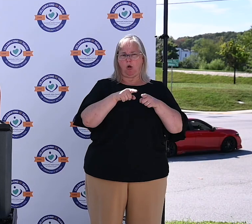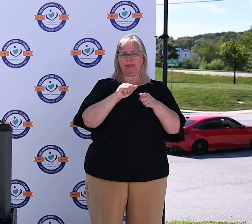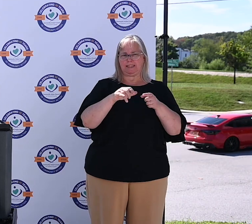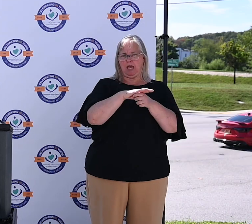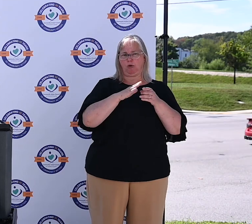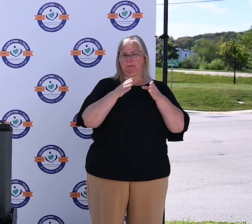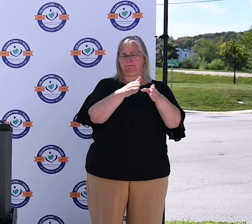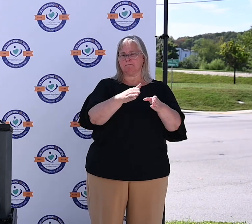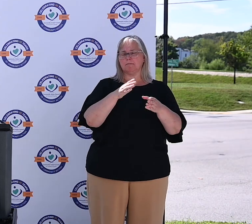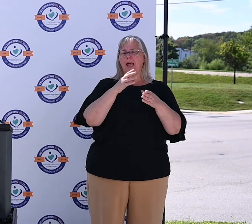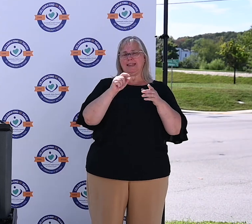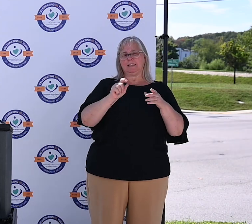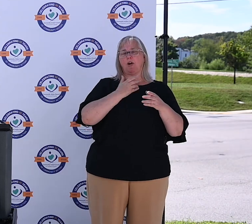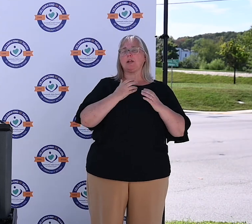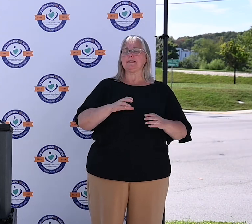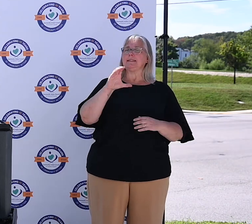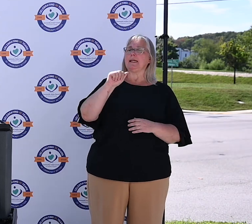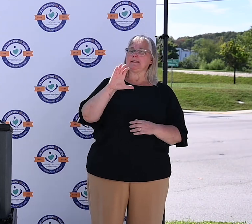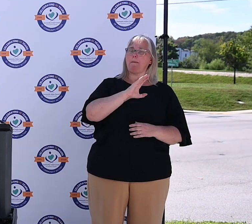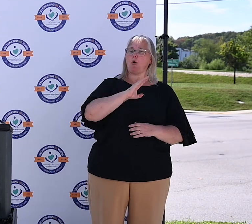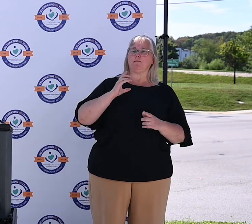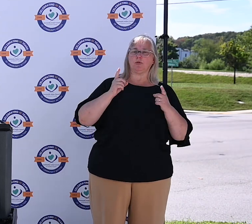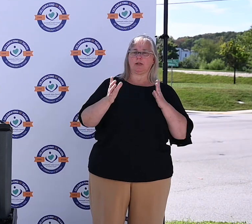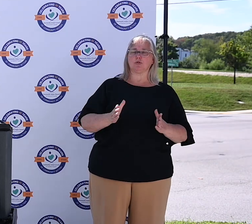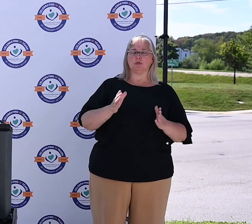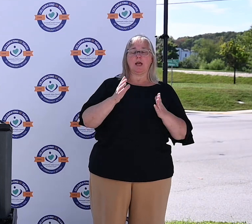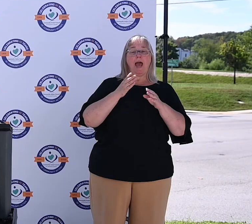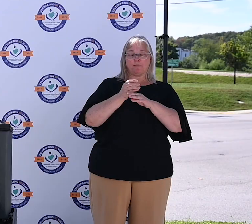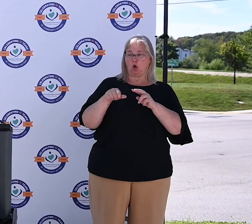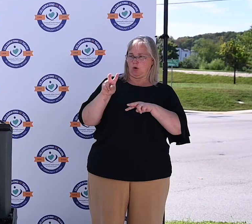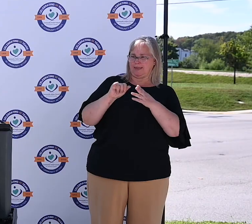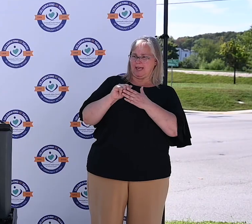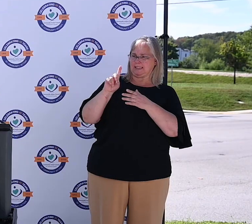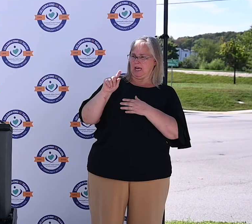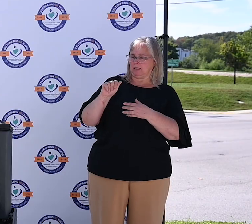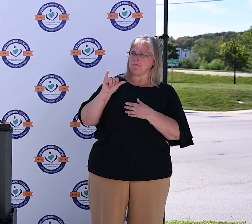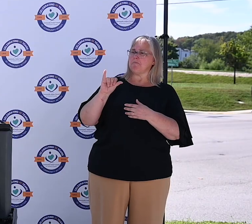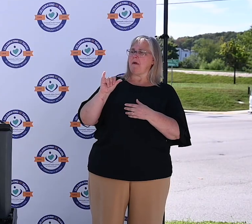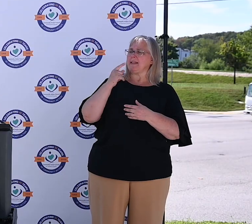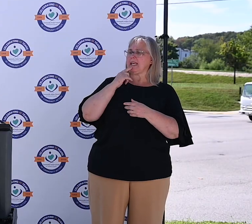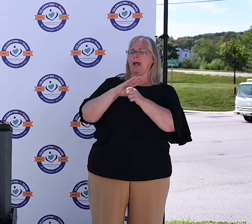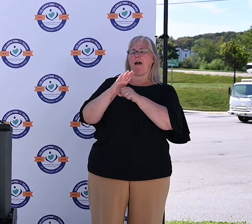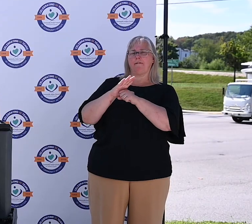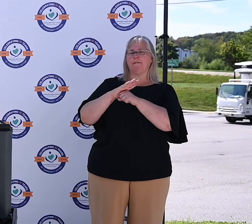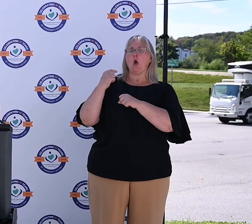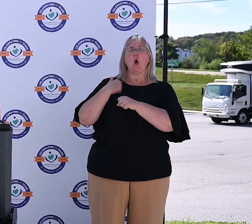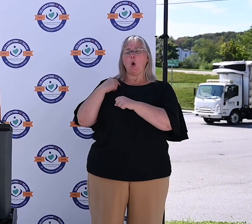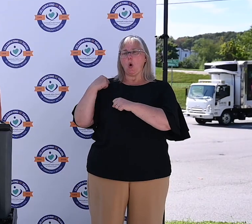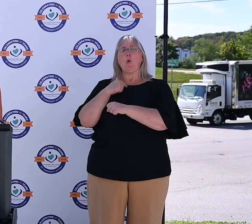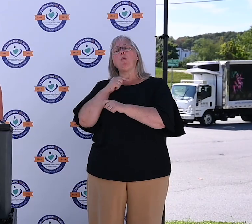clients, CAC's board of directors, after taking a look at that data, they said, enough. We will